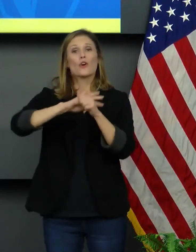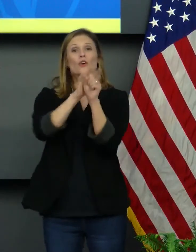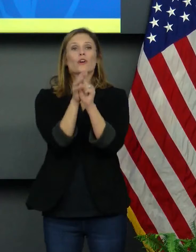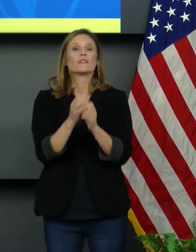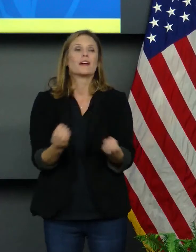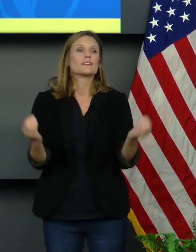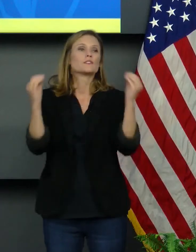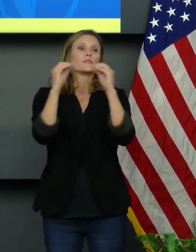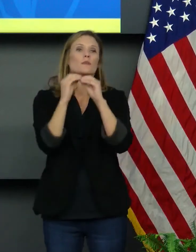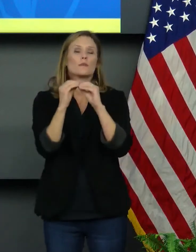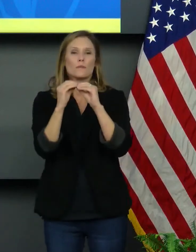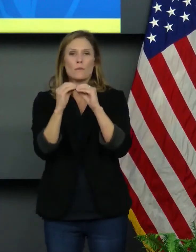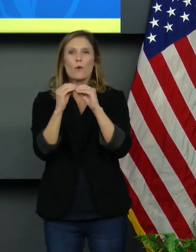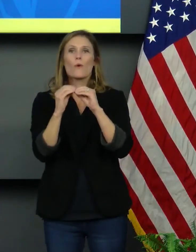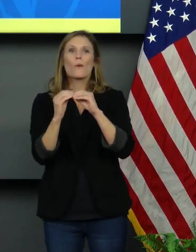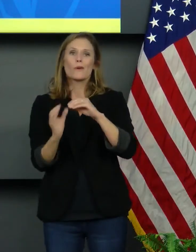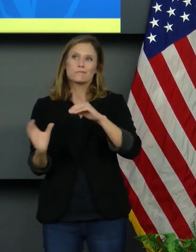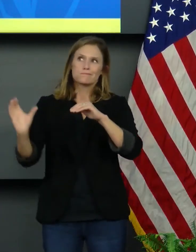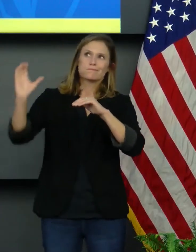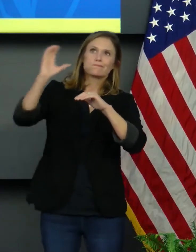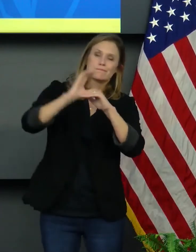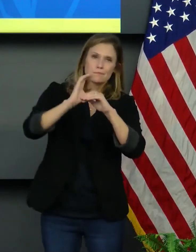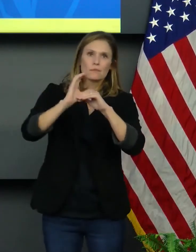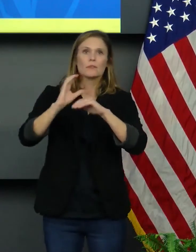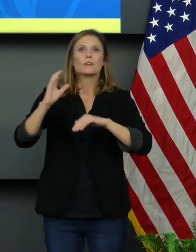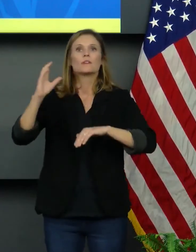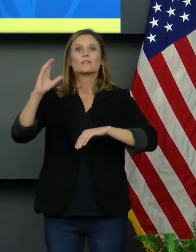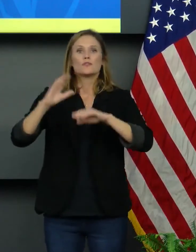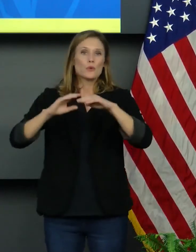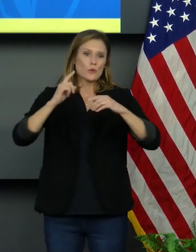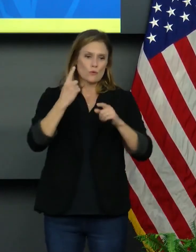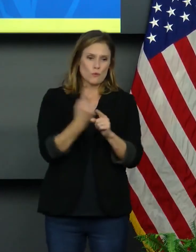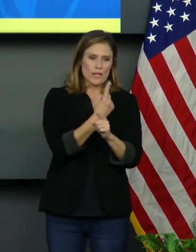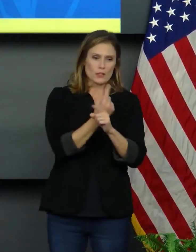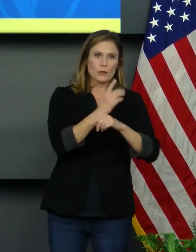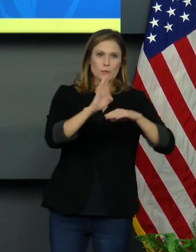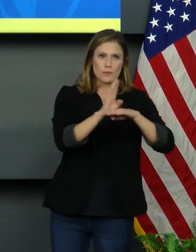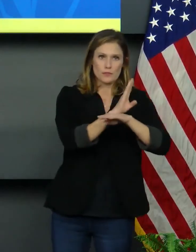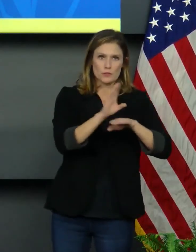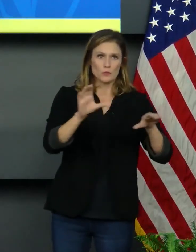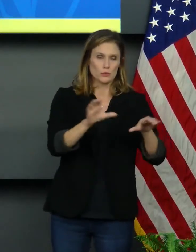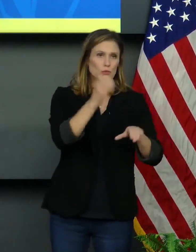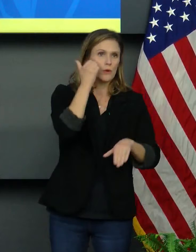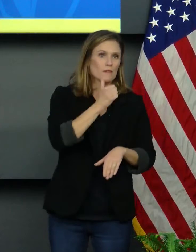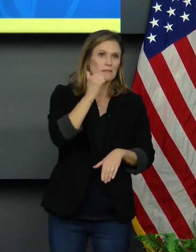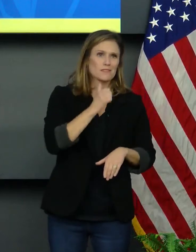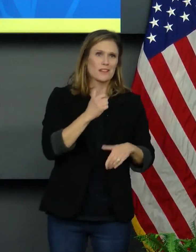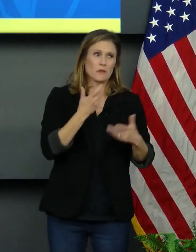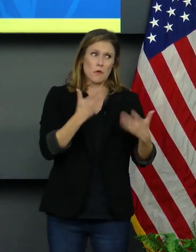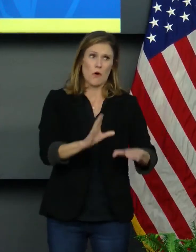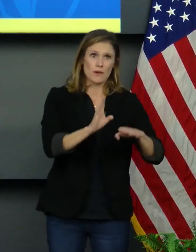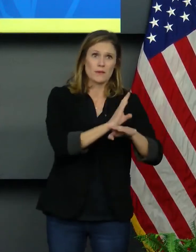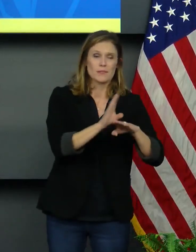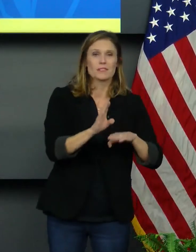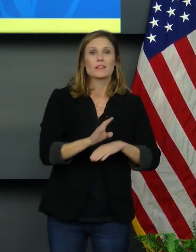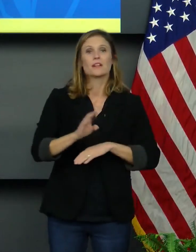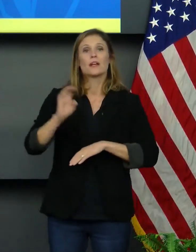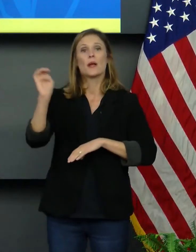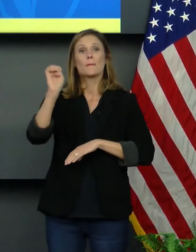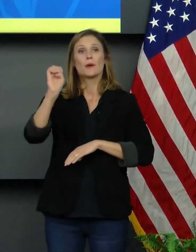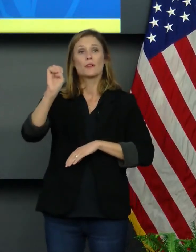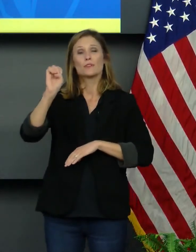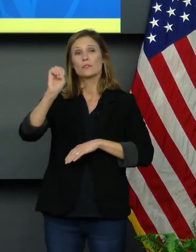more volume onto the regular business that we do every day, which is very busy. And our emergency rooms are at